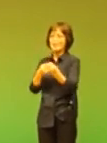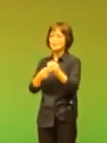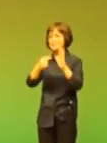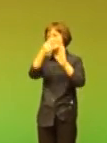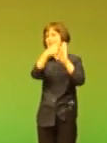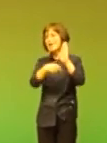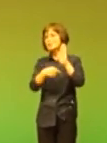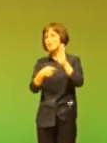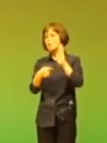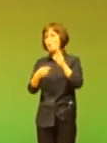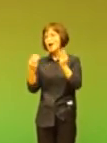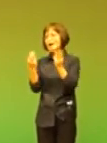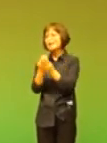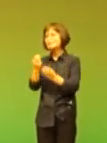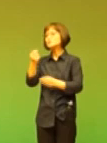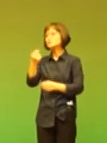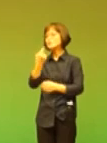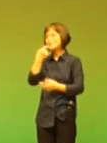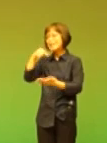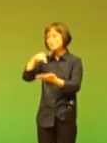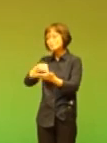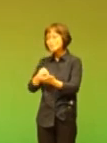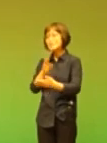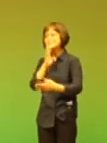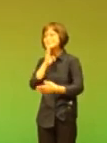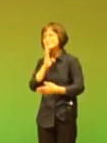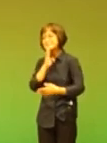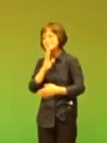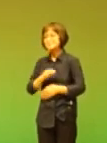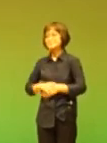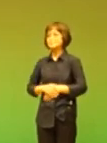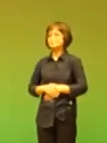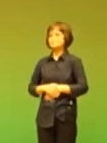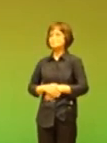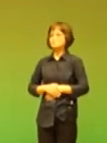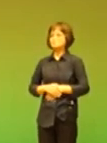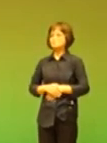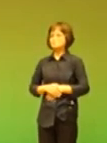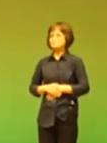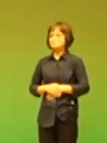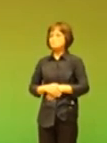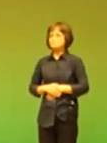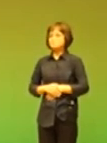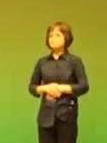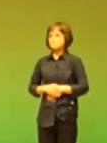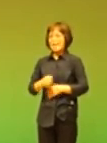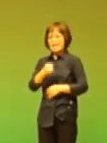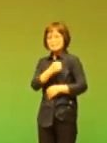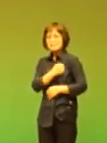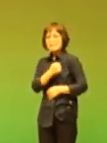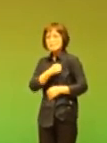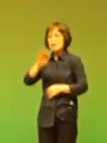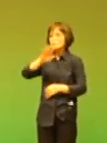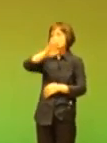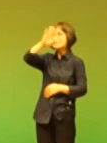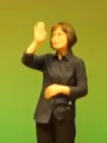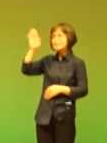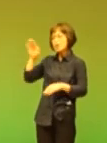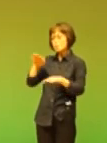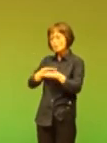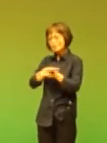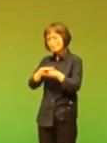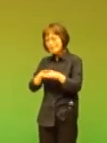Life is the universe's most precious creation. There is only one place we know of where